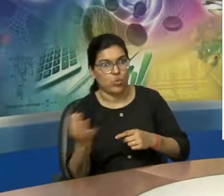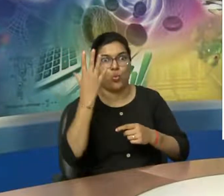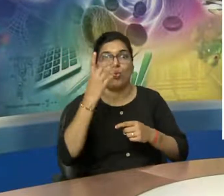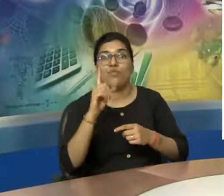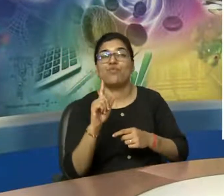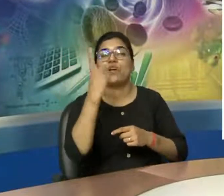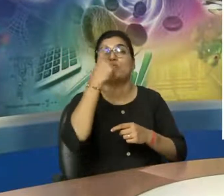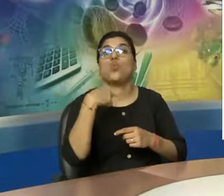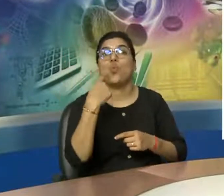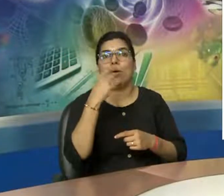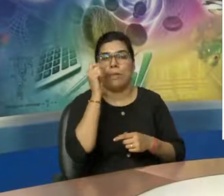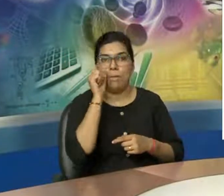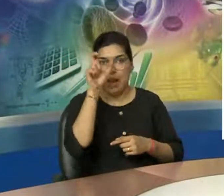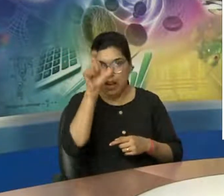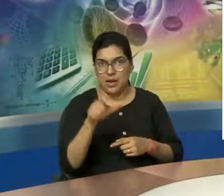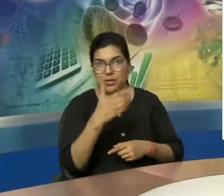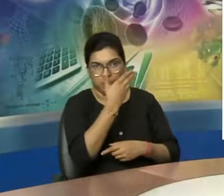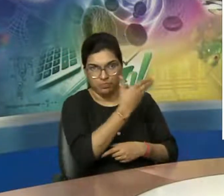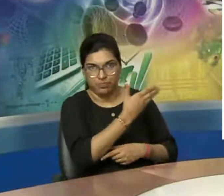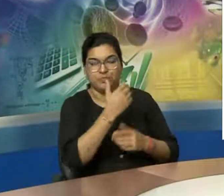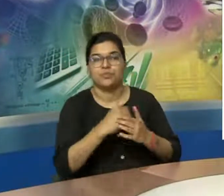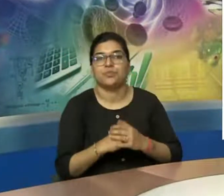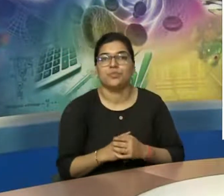Let us now understand the concept of ecology.